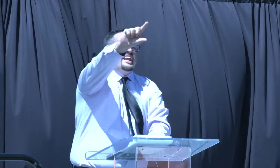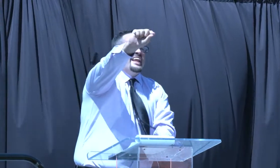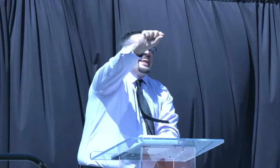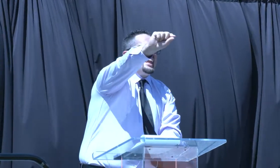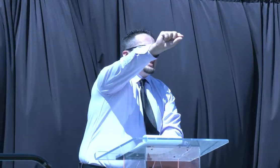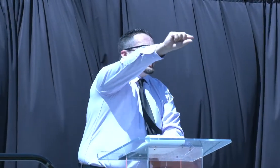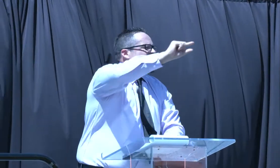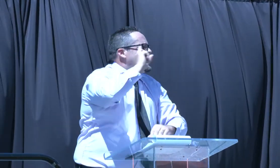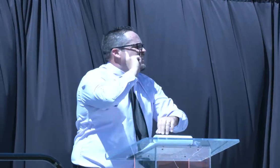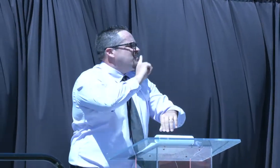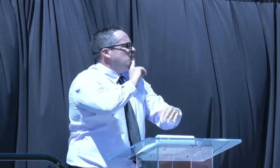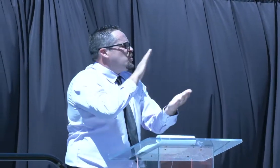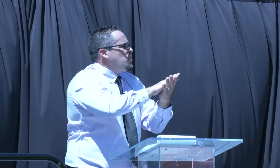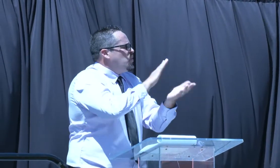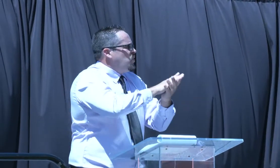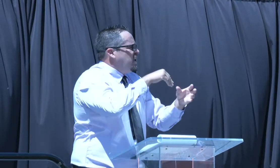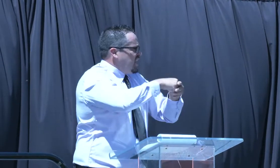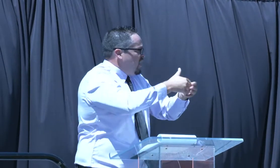Go see schools in other countries.